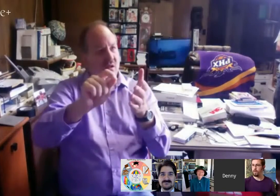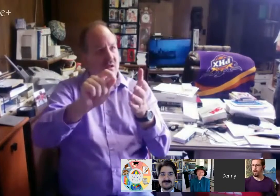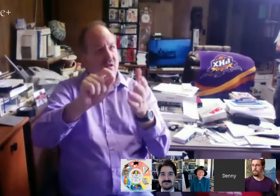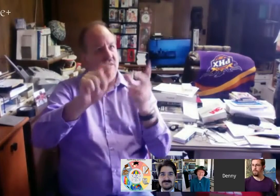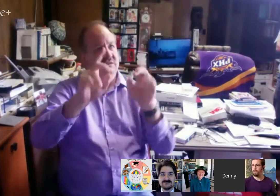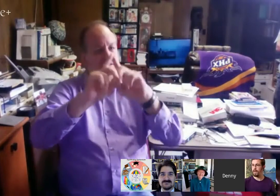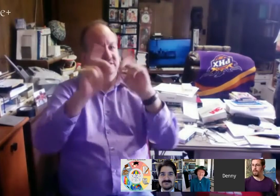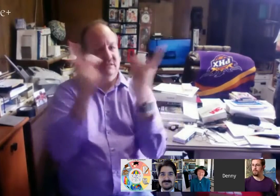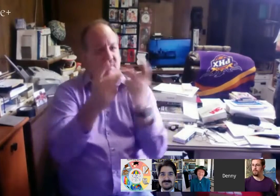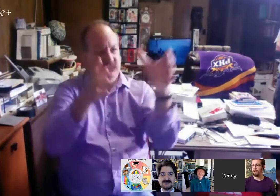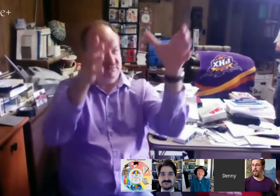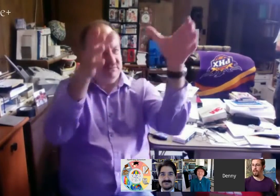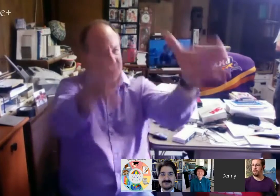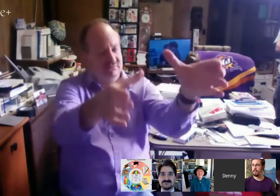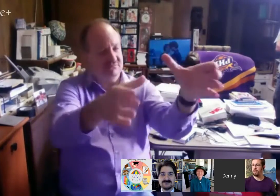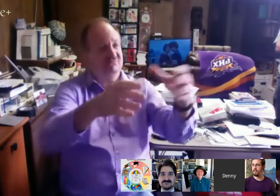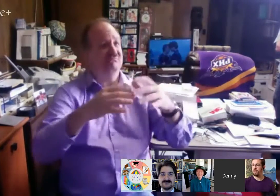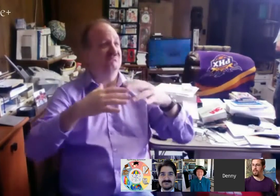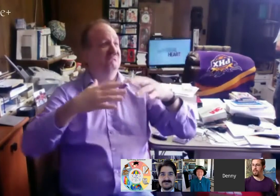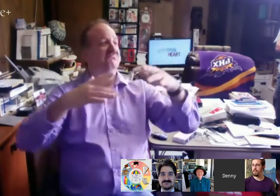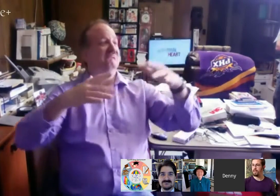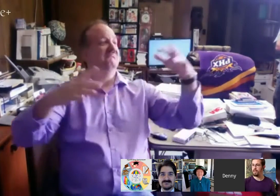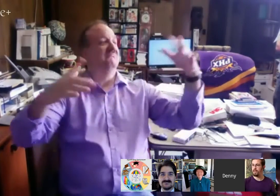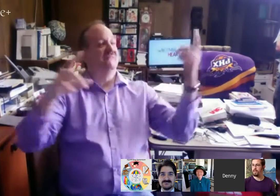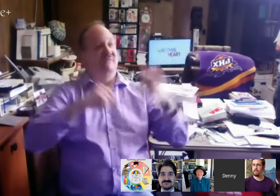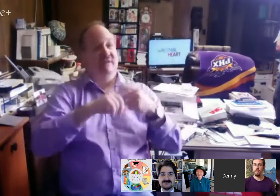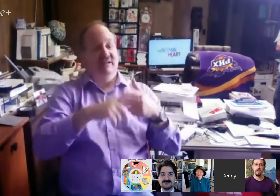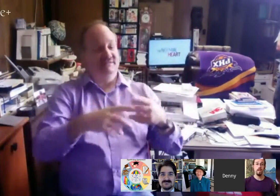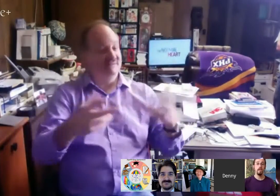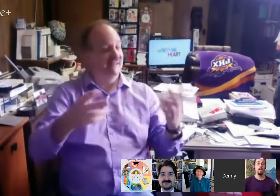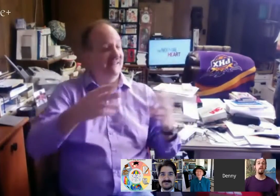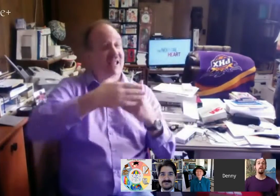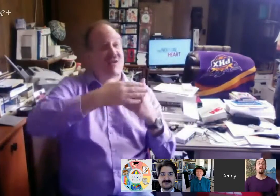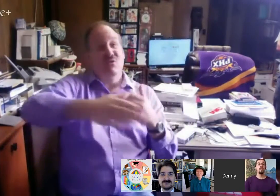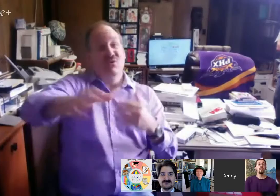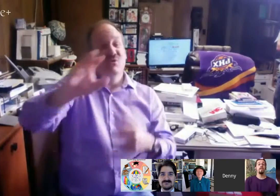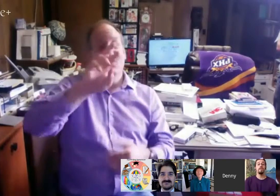I think we have a